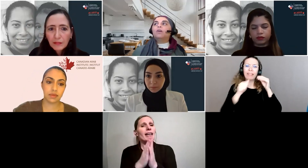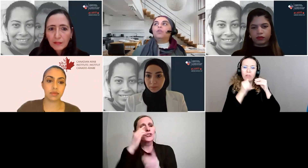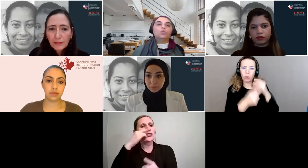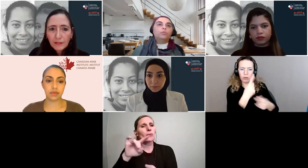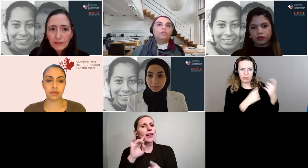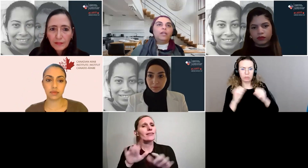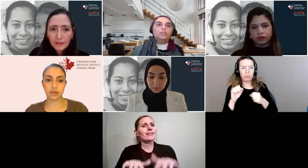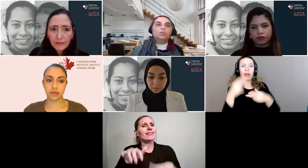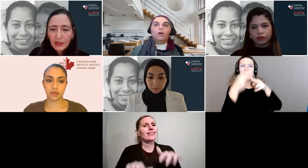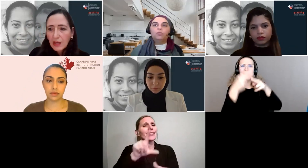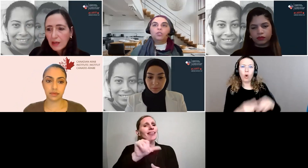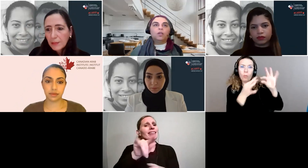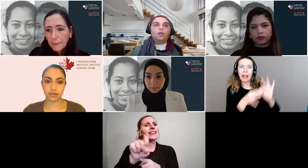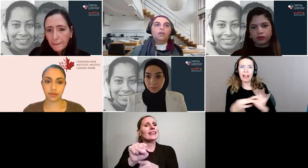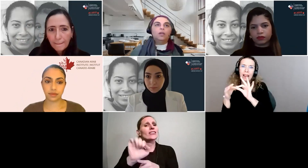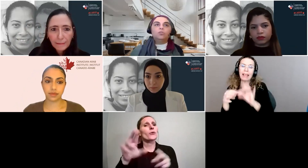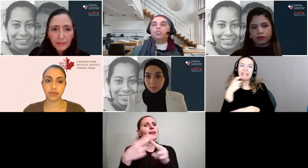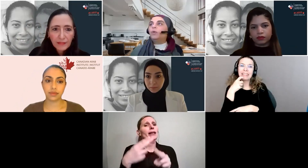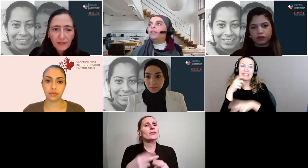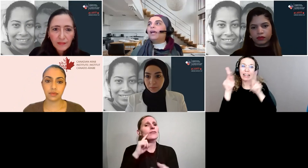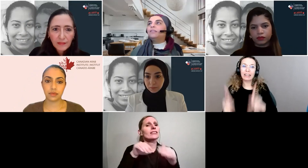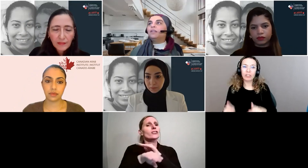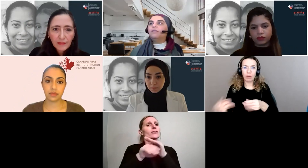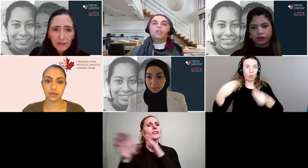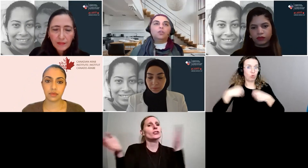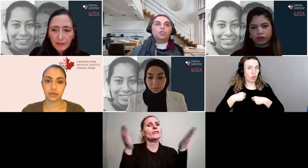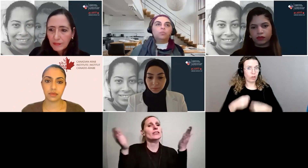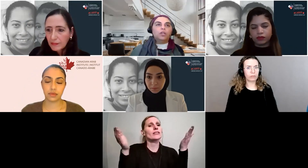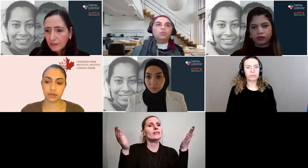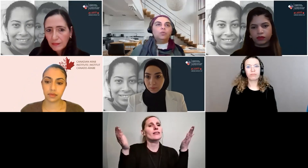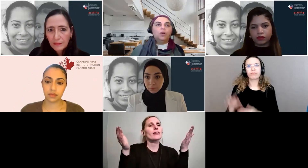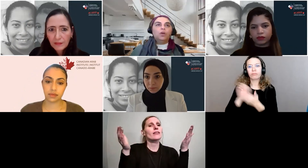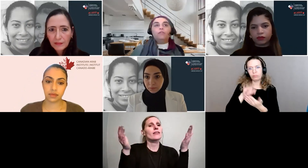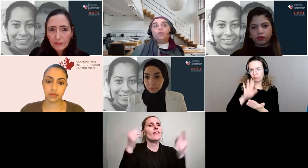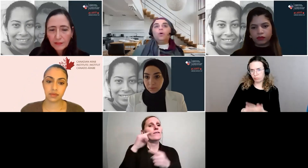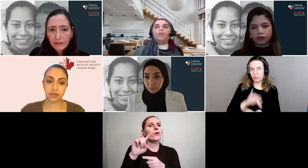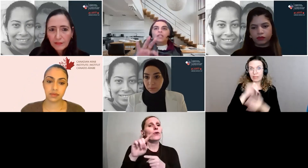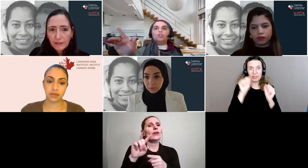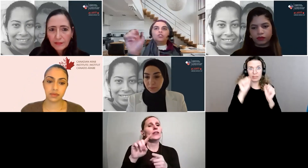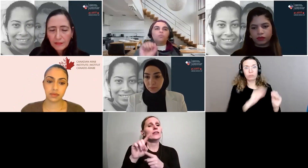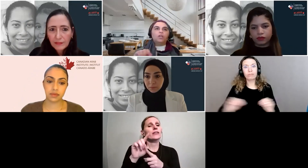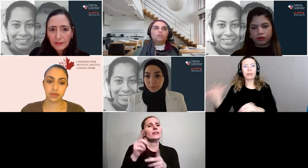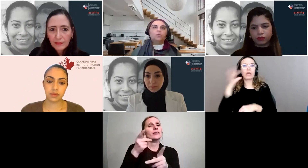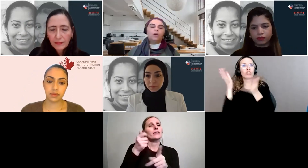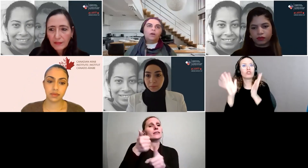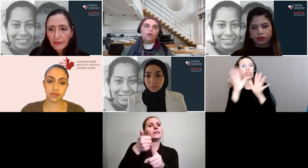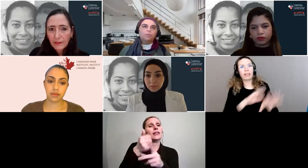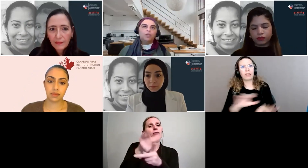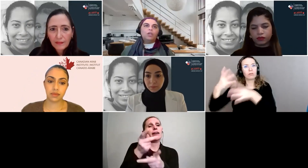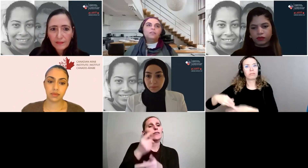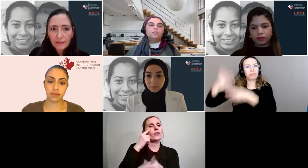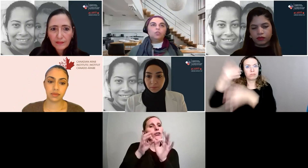links of those who provide it. So I'm just noting that, and if you could just put it into, or if you know of any, you could just put it into